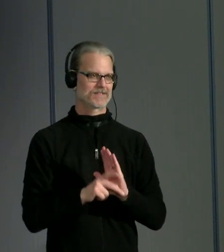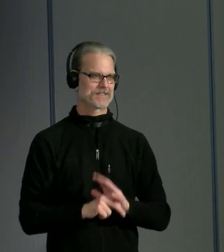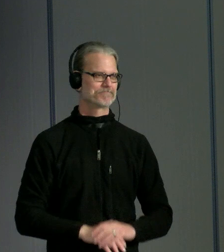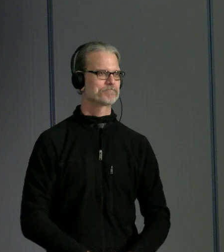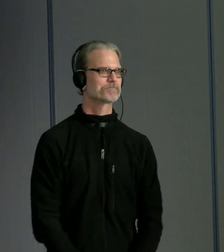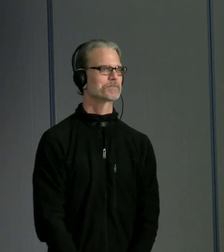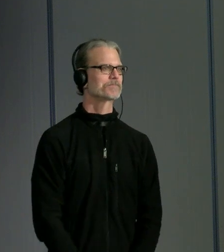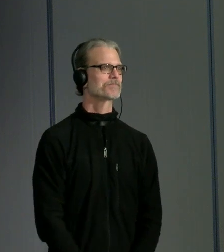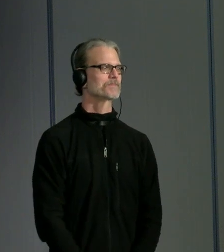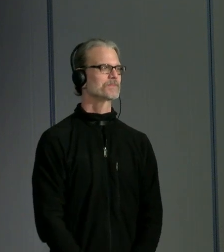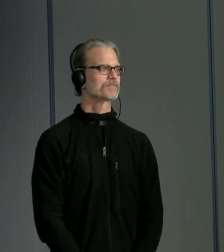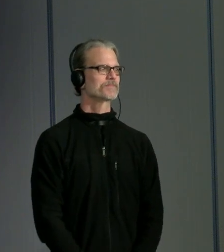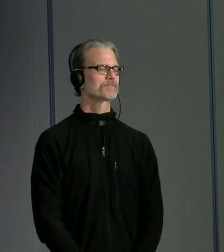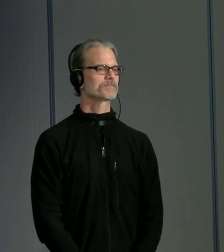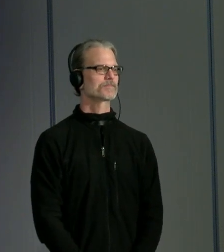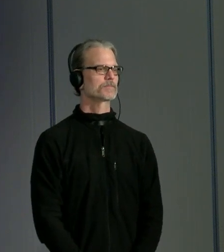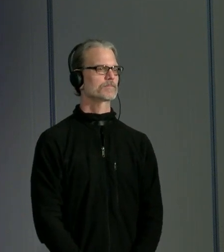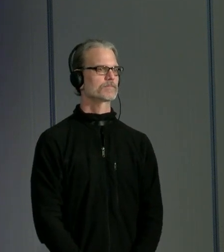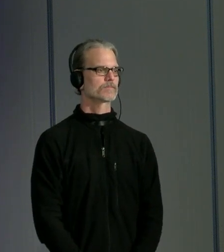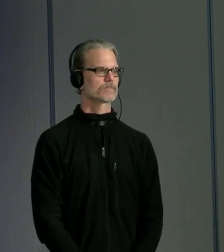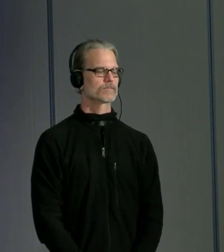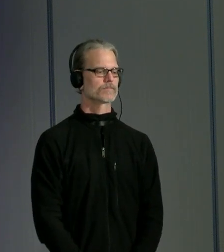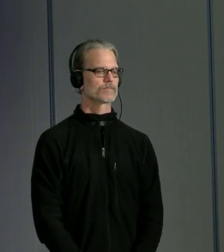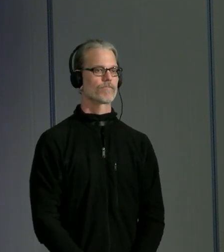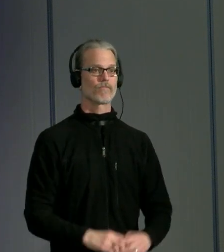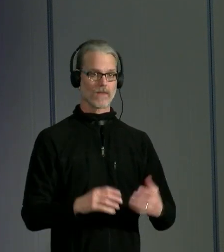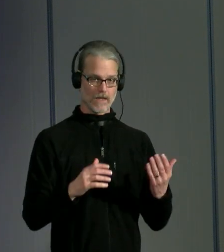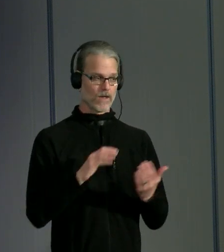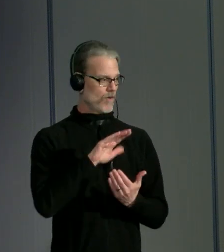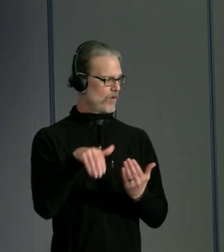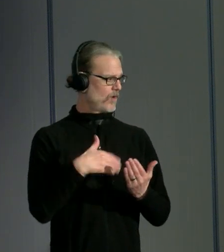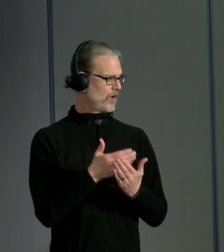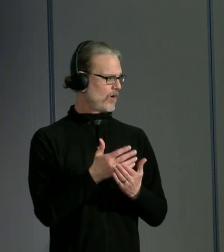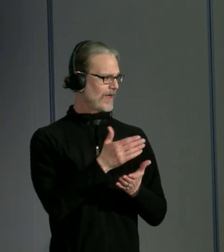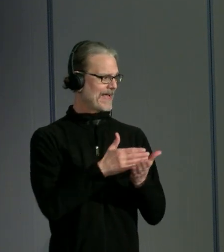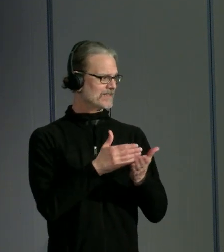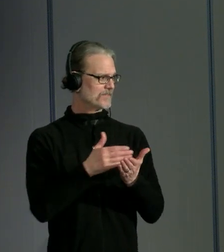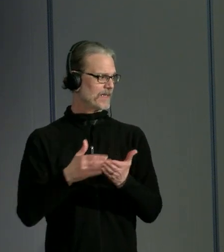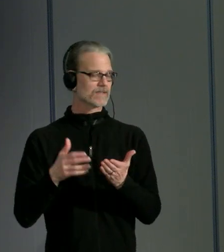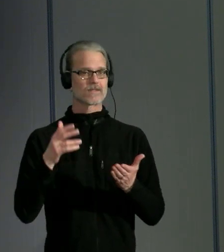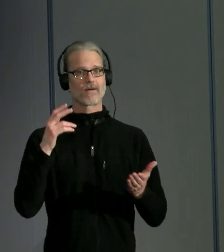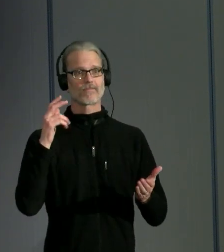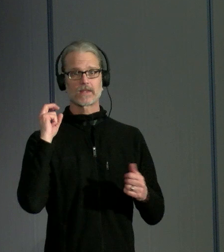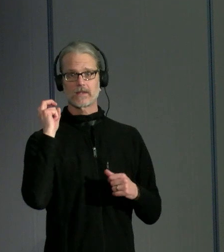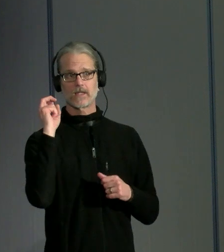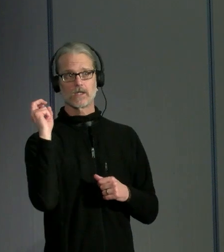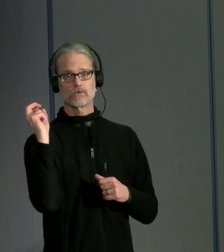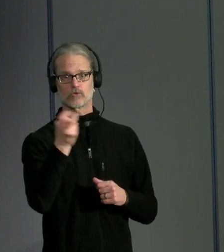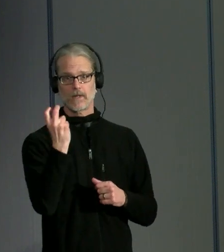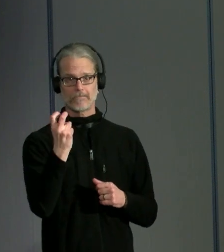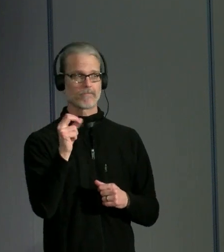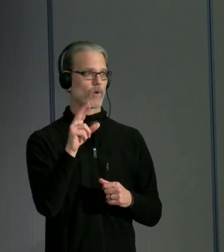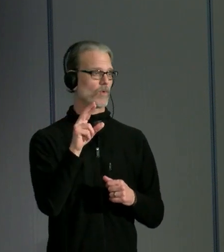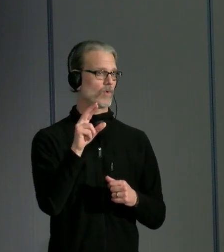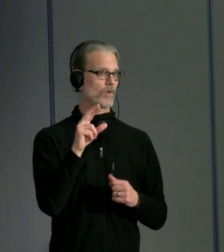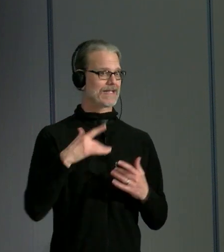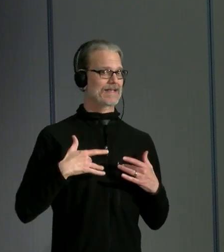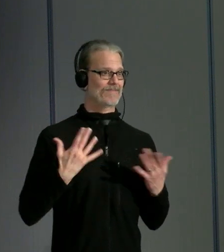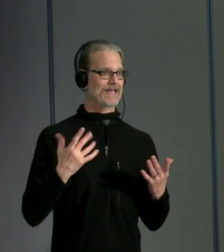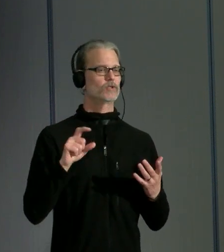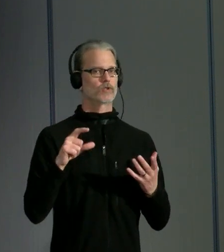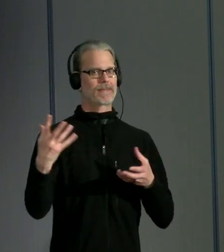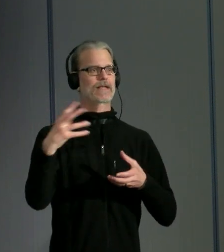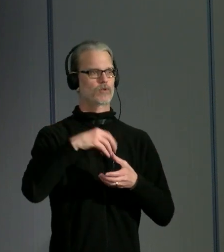Okay. So, of course, all aspects of a trip or event should be inclusive, which can include